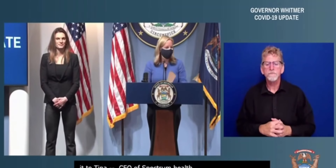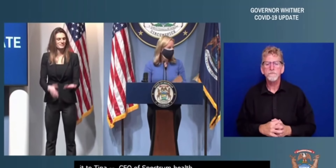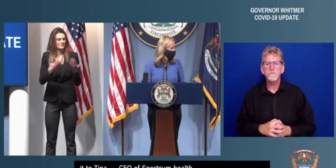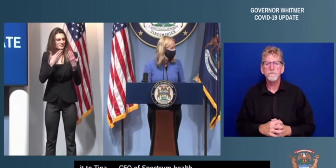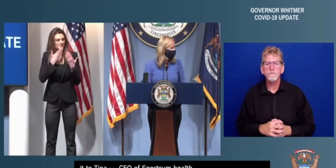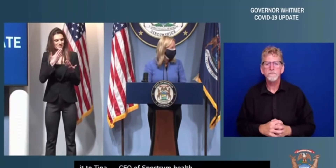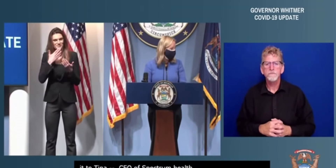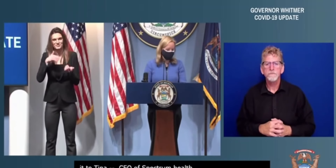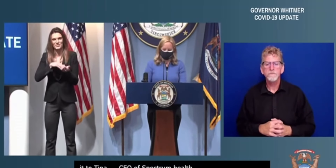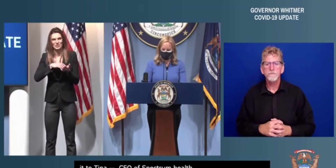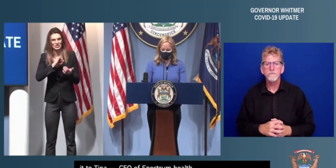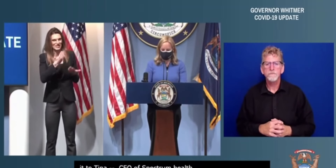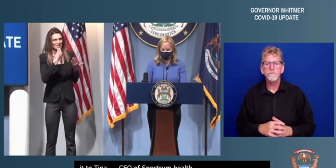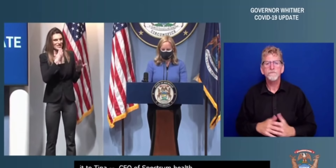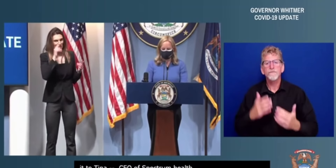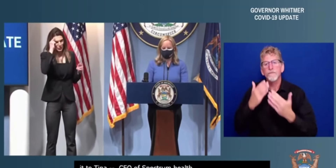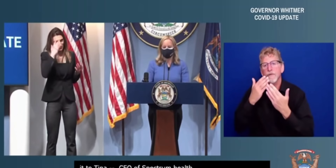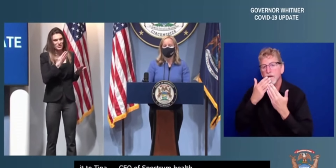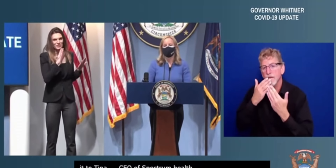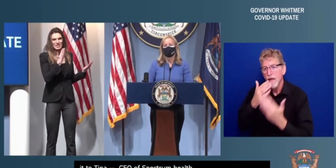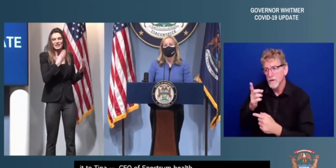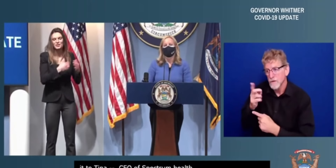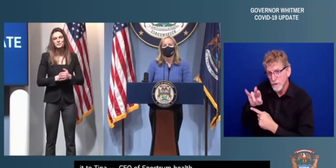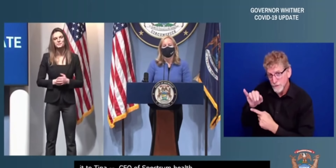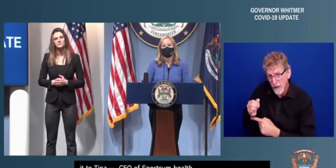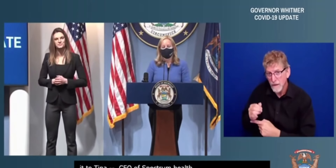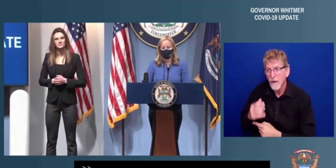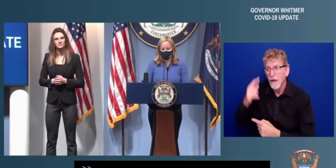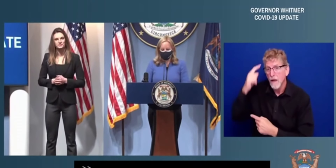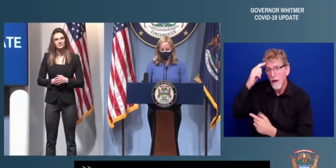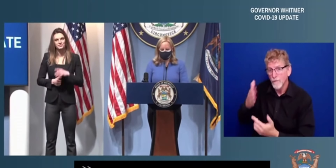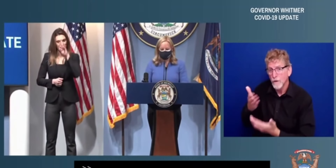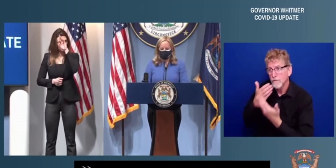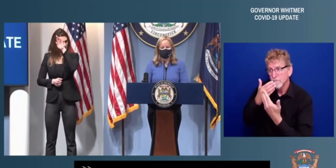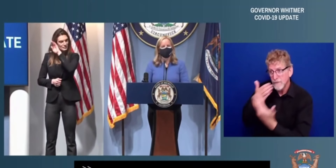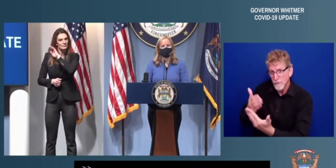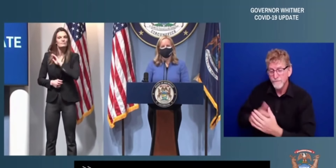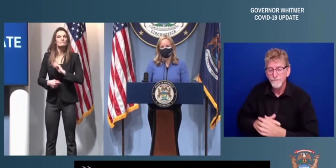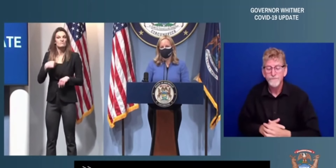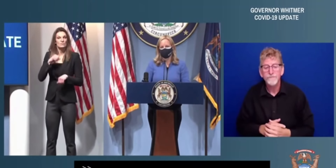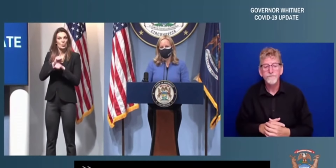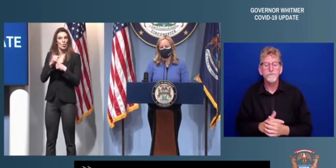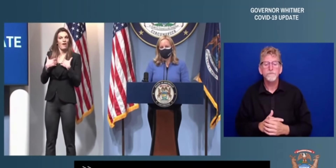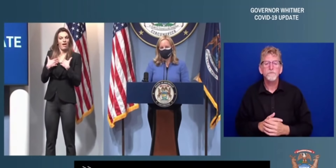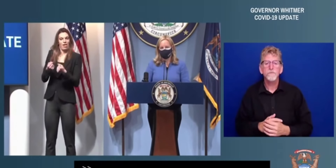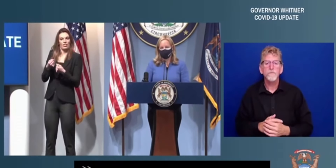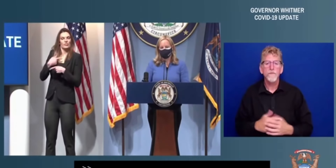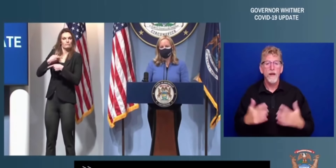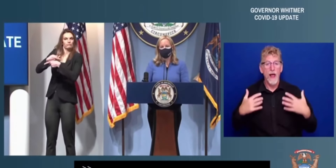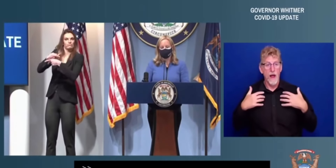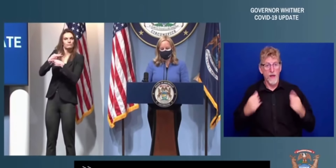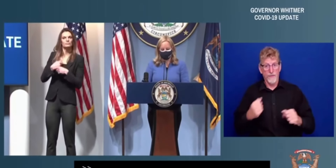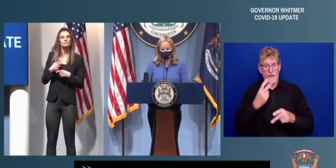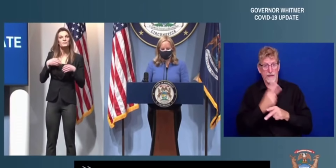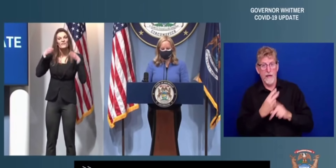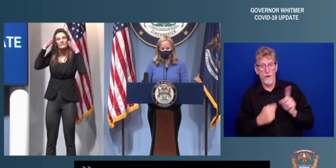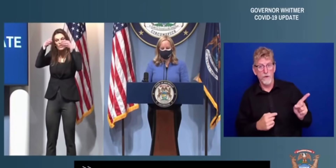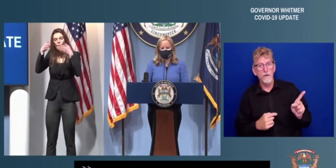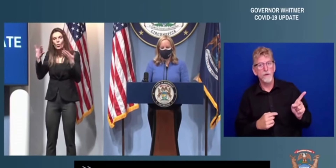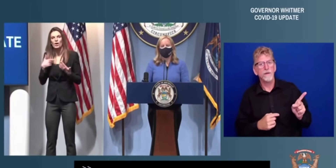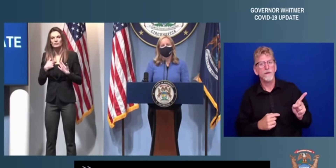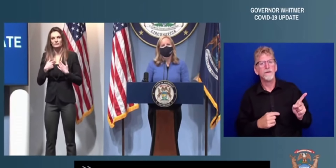Thank you, Dr. J and Governor Whitmer. In healthcare, we like to focus on hope and